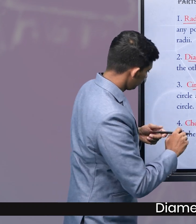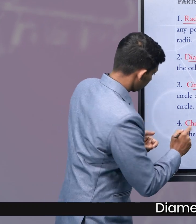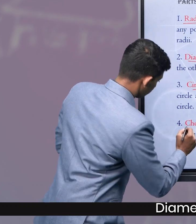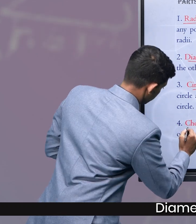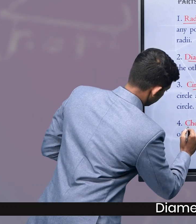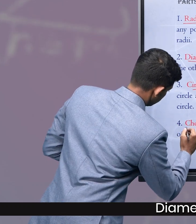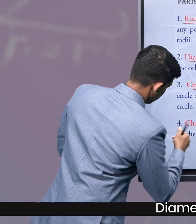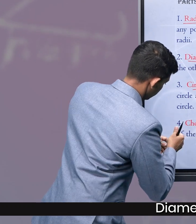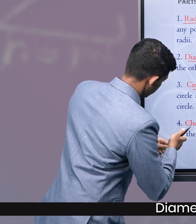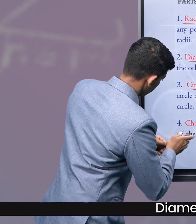longest chord.